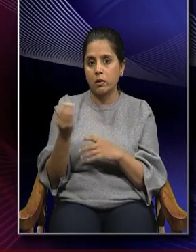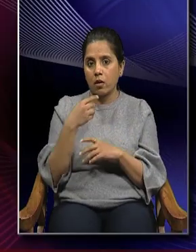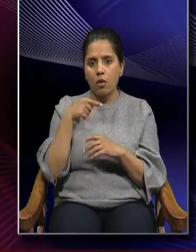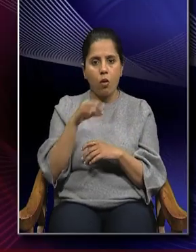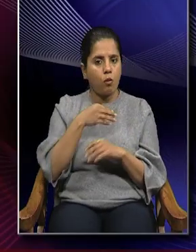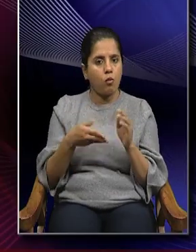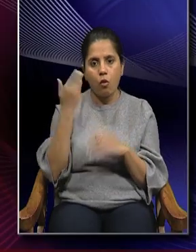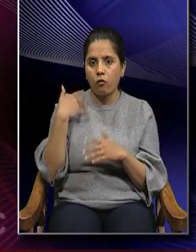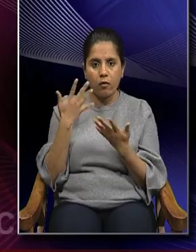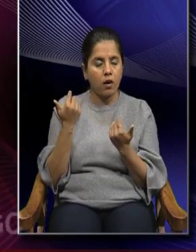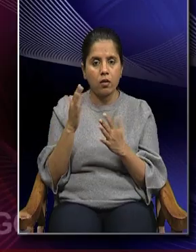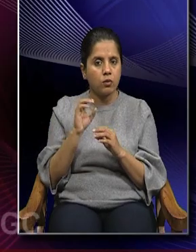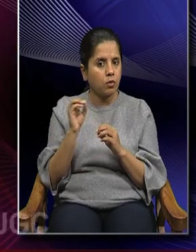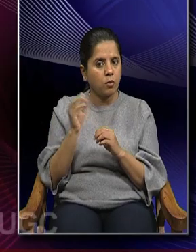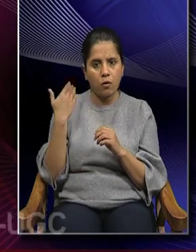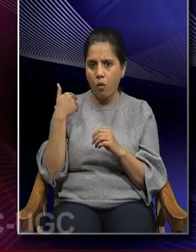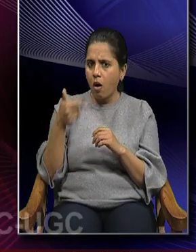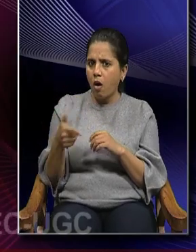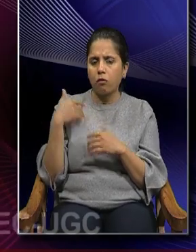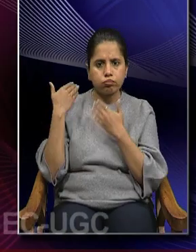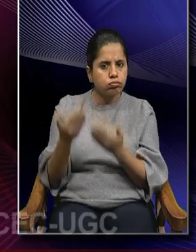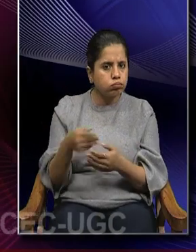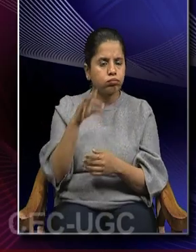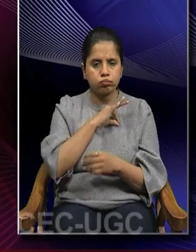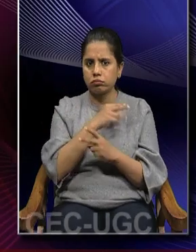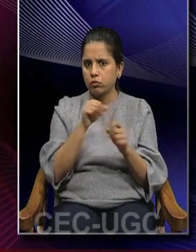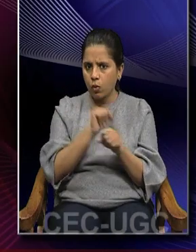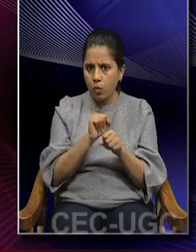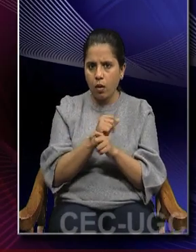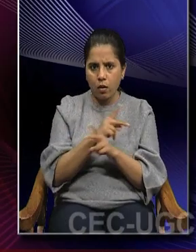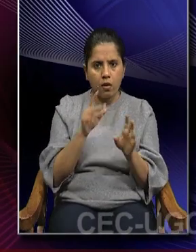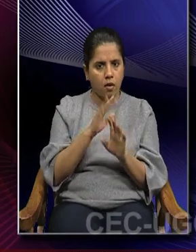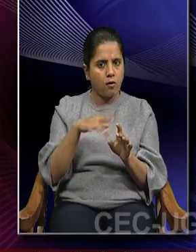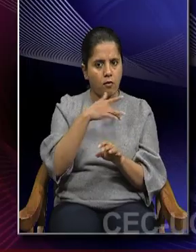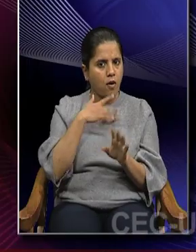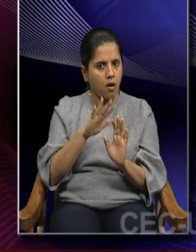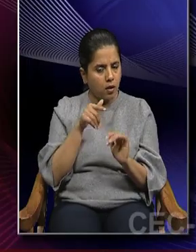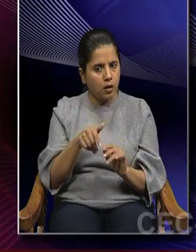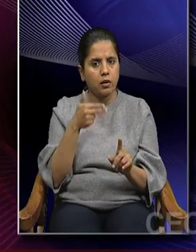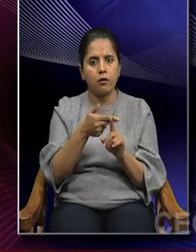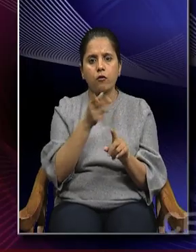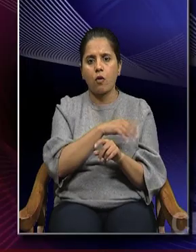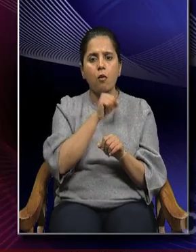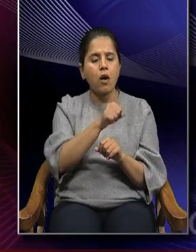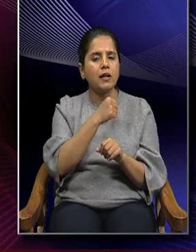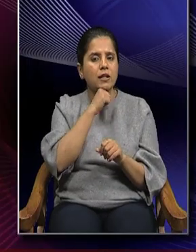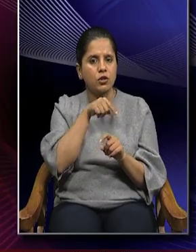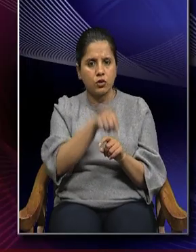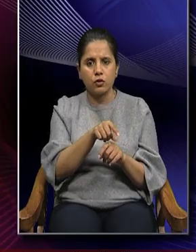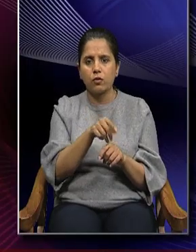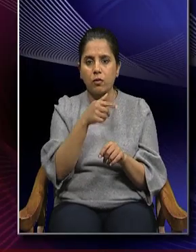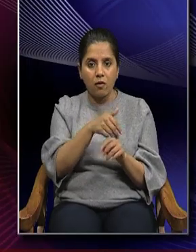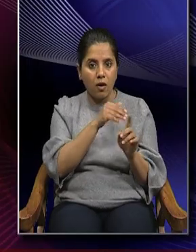more, earn what they have been earning during their productive life, that is called from the age of say for